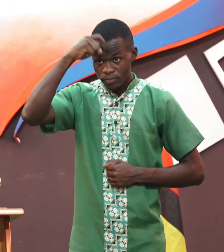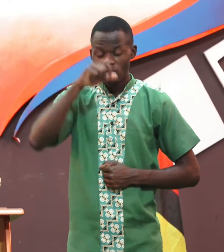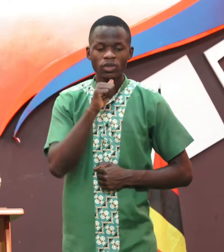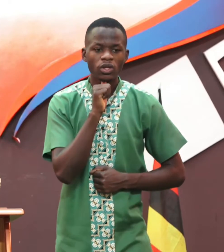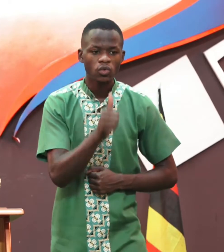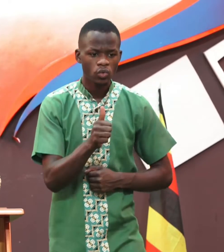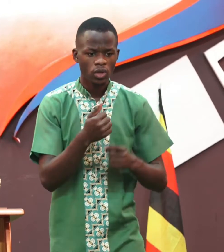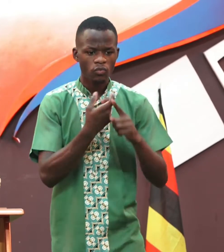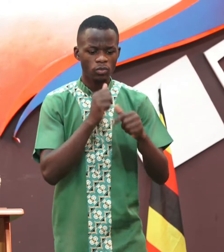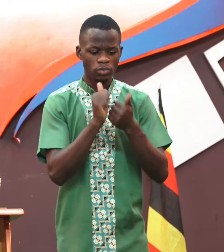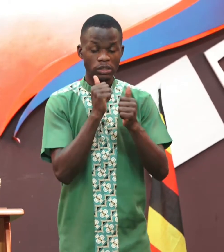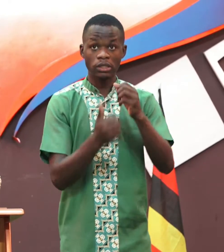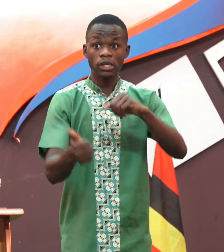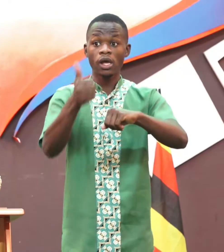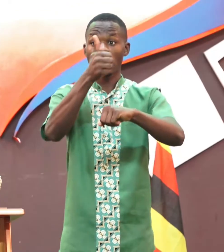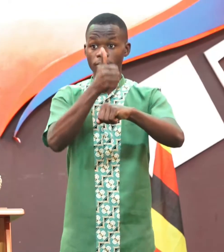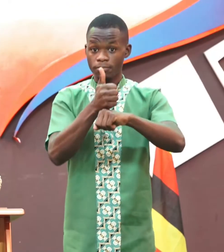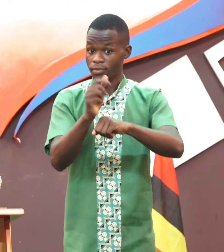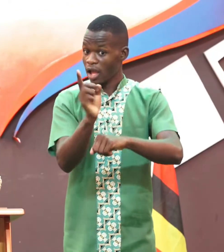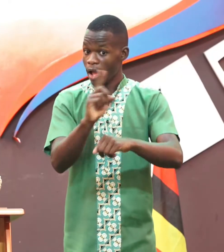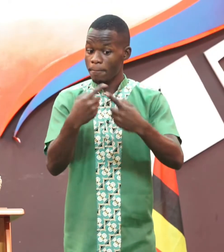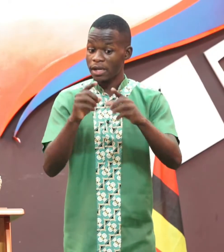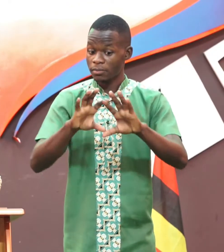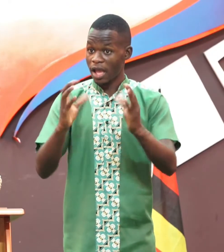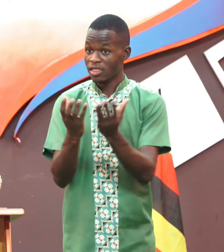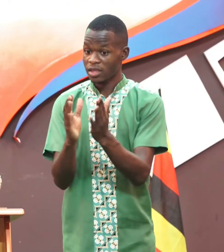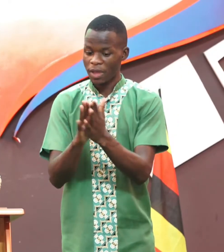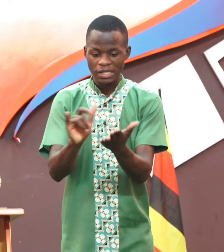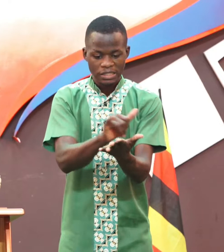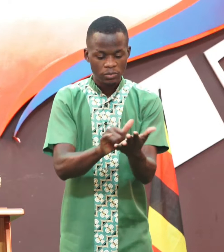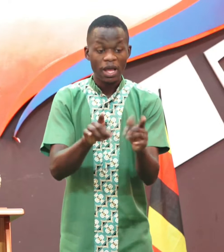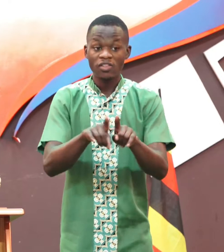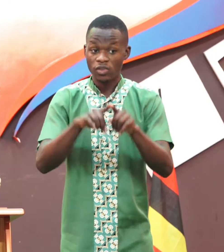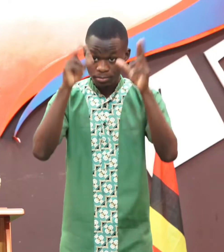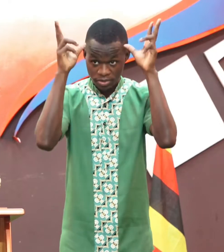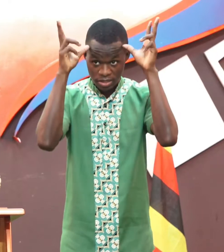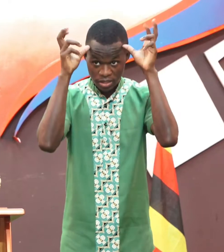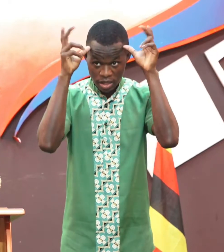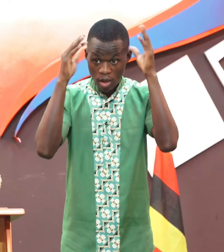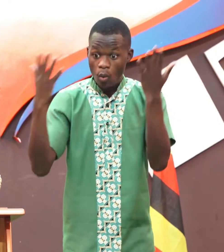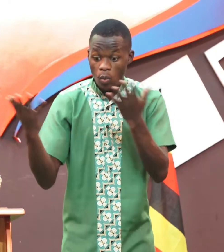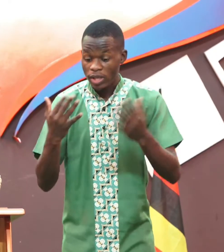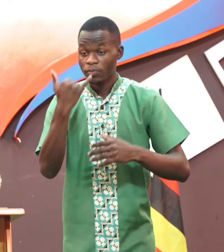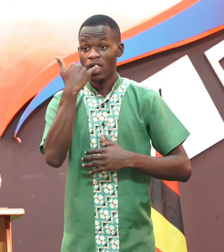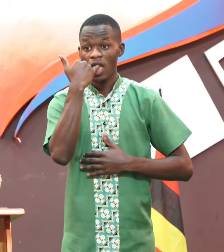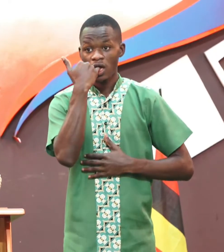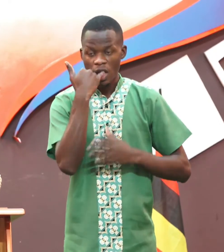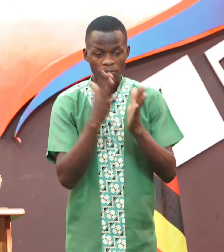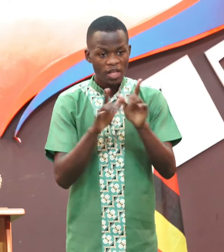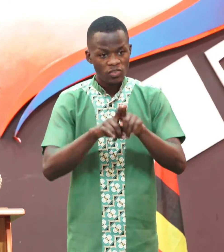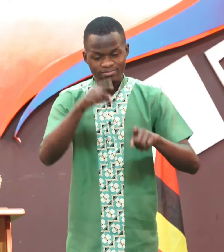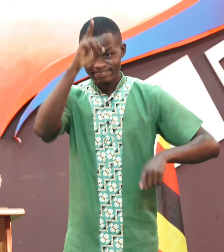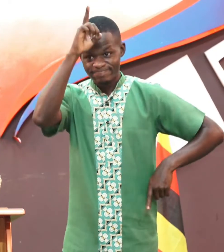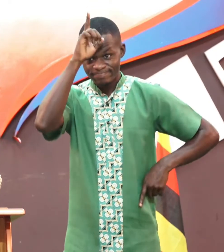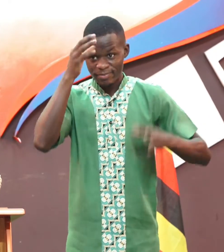is not that which comes down from above. It is earthly, natural, and demonic. For where jealousy and selfish